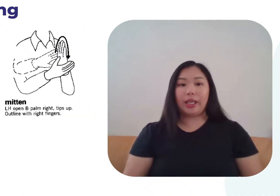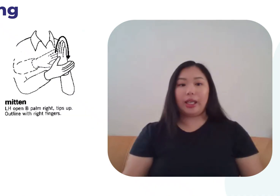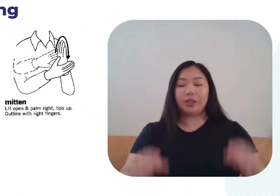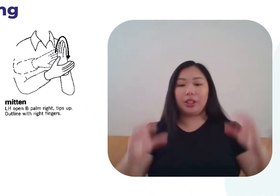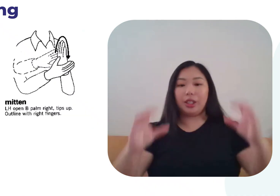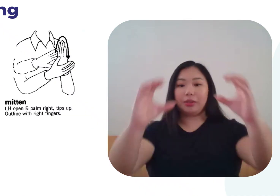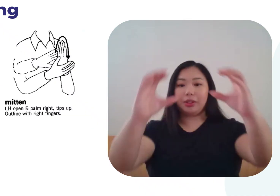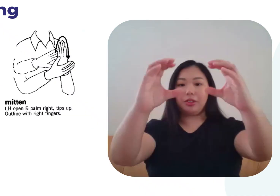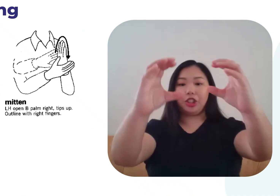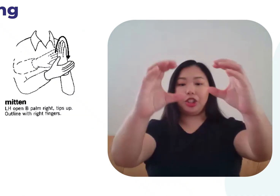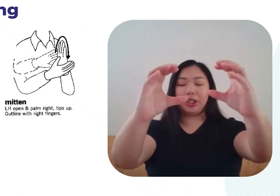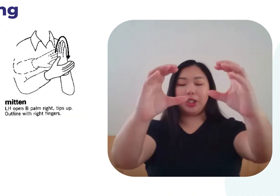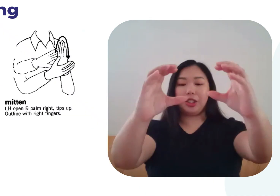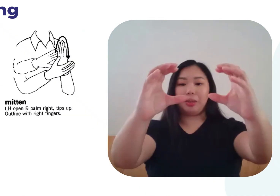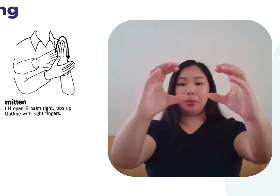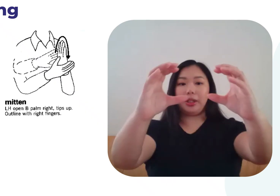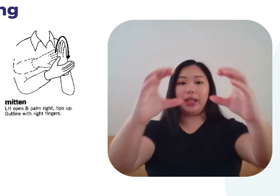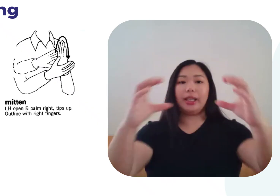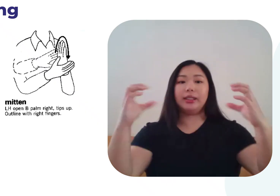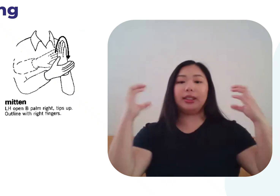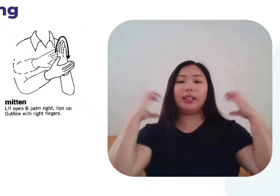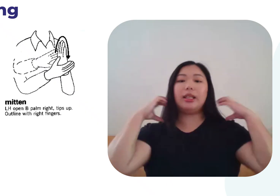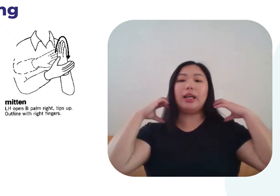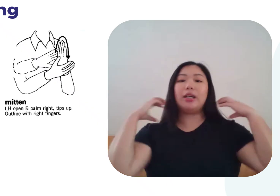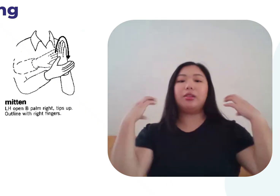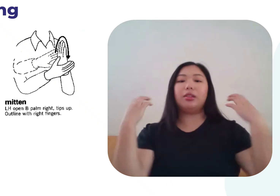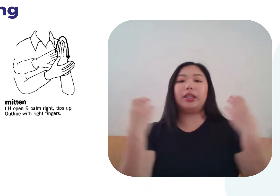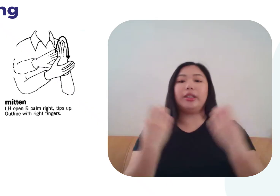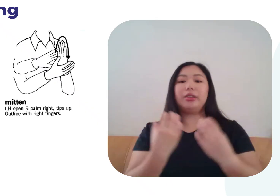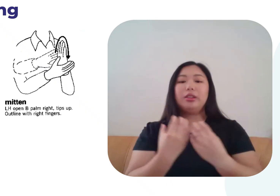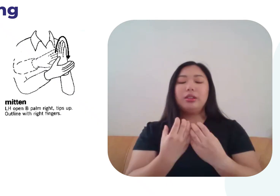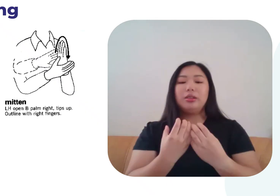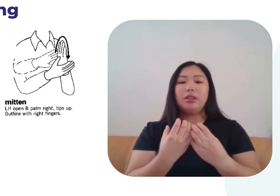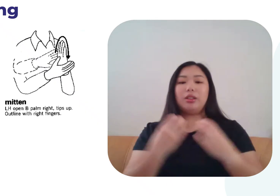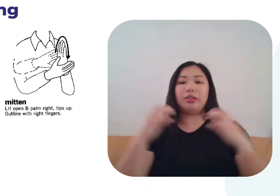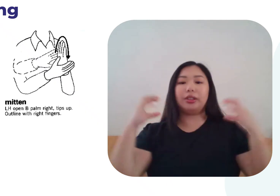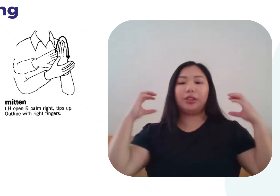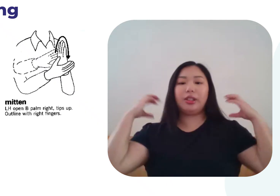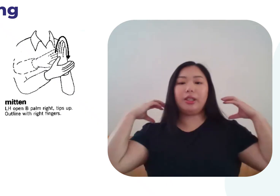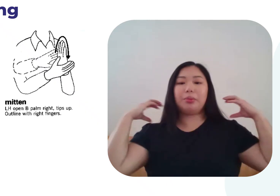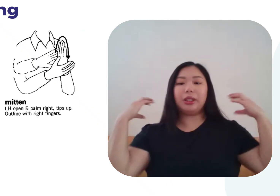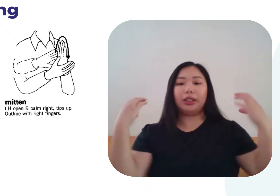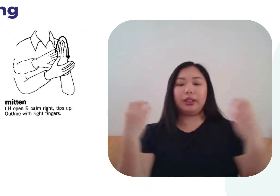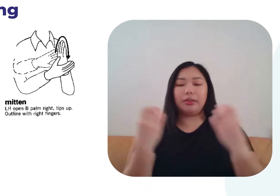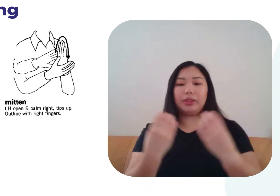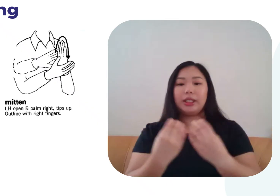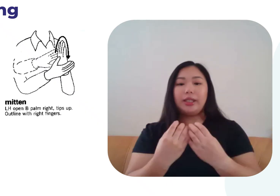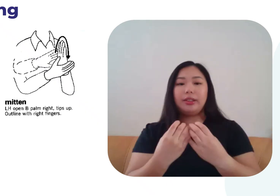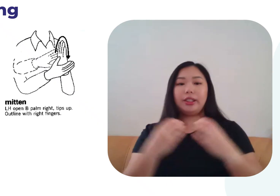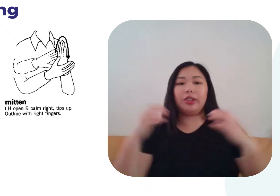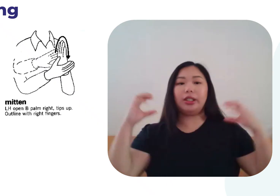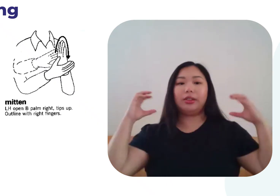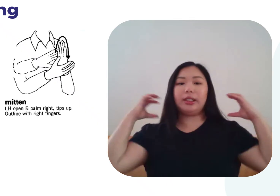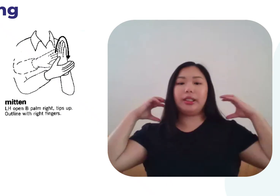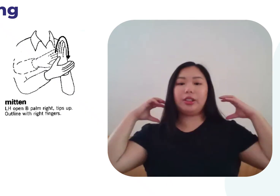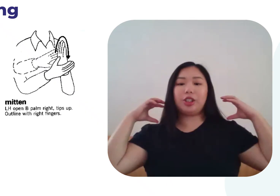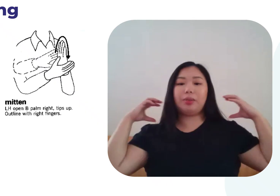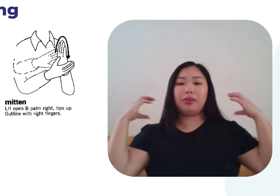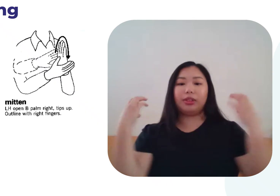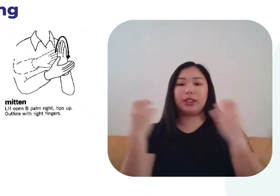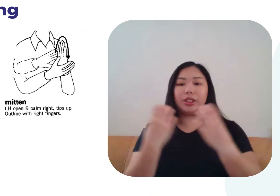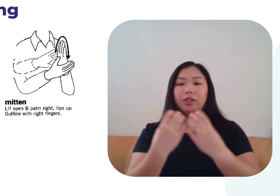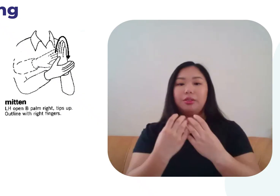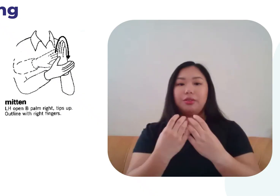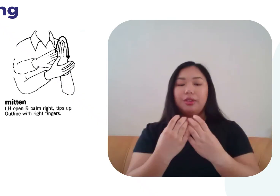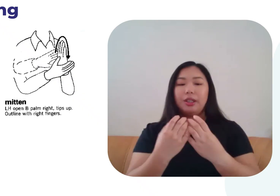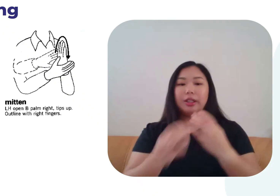Next we have scarf, so C shape both hands and outline around your neck, bringing them down like you're outlining the shape of